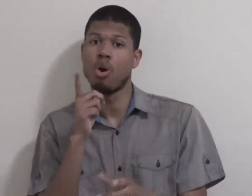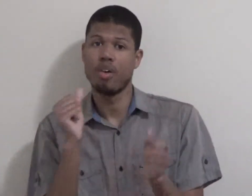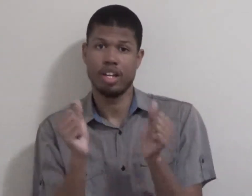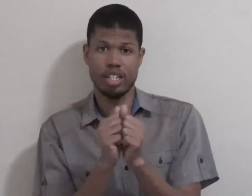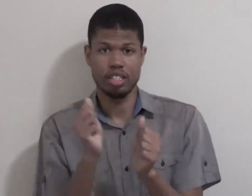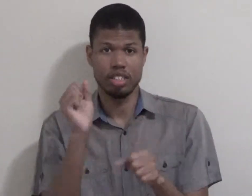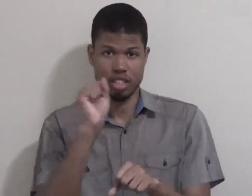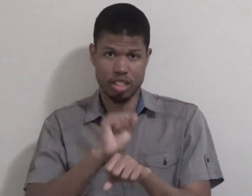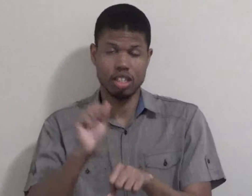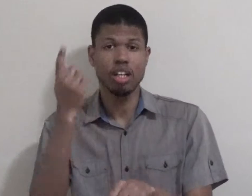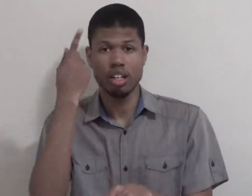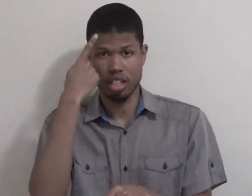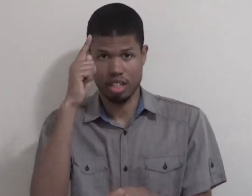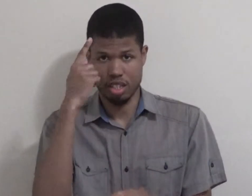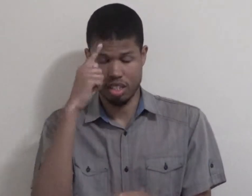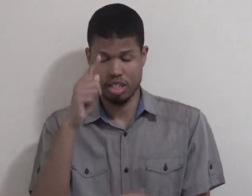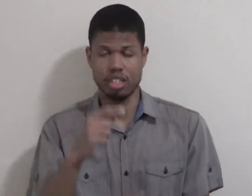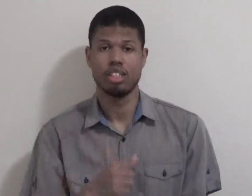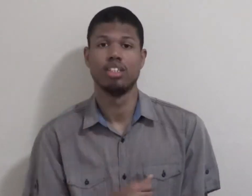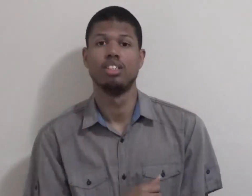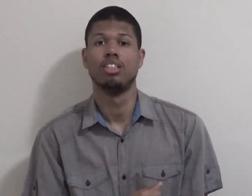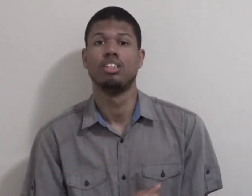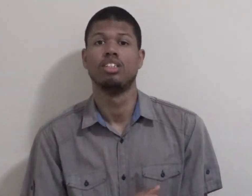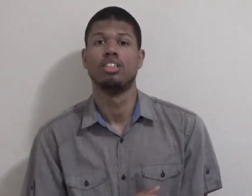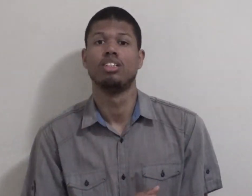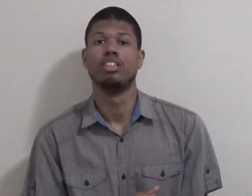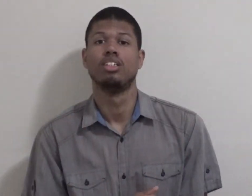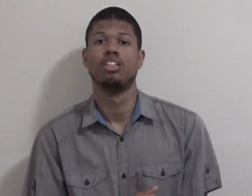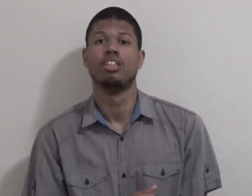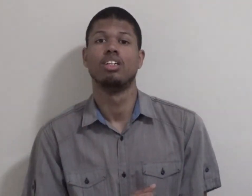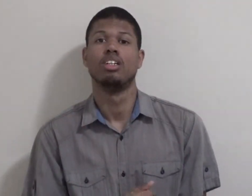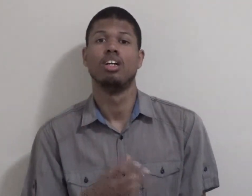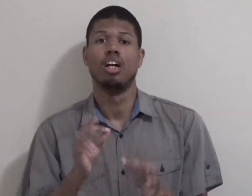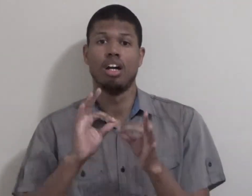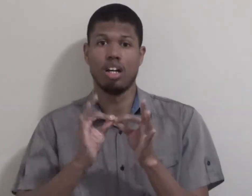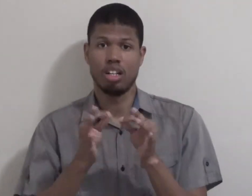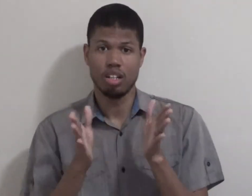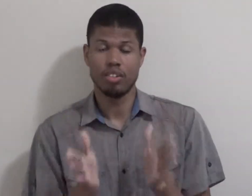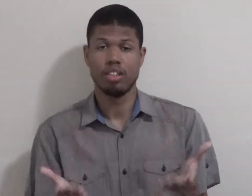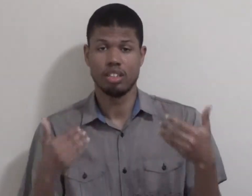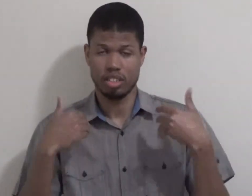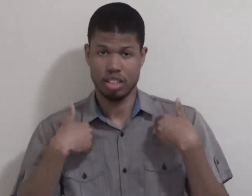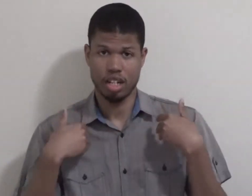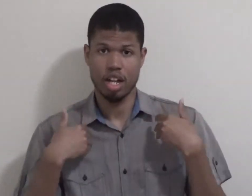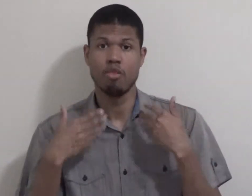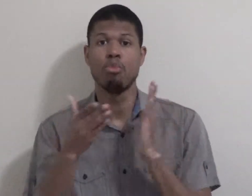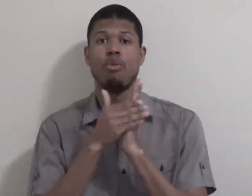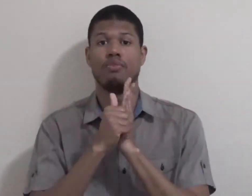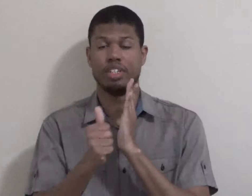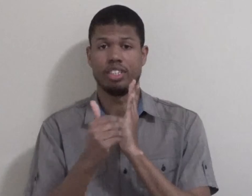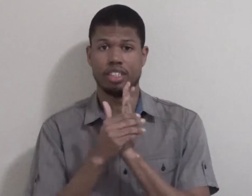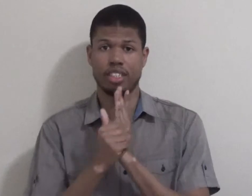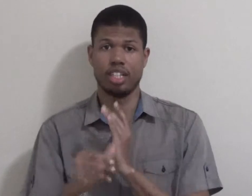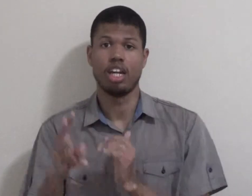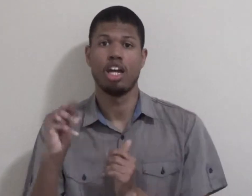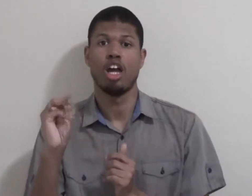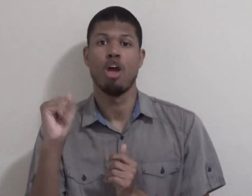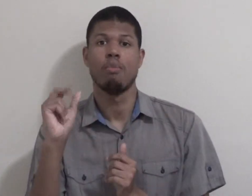An interpreter should have proficiency in manual communication. However, it is